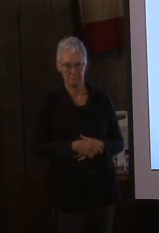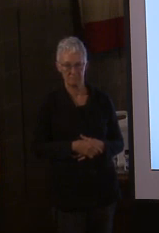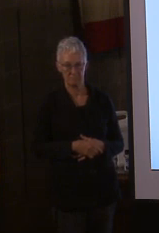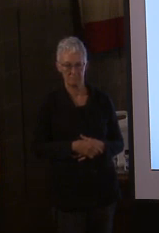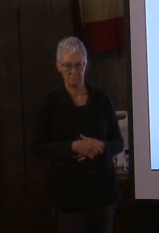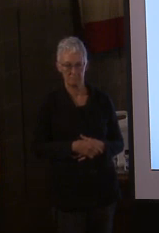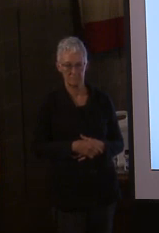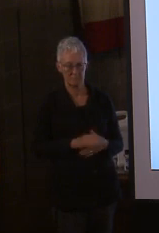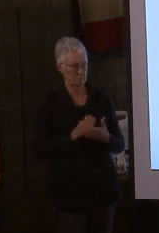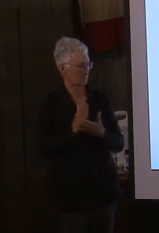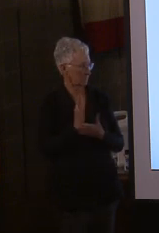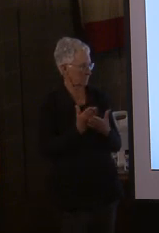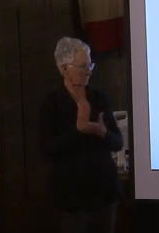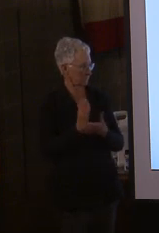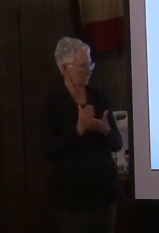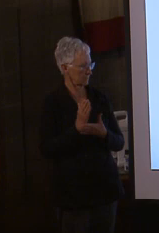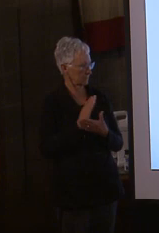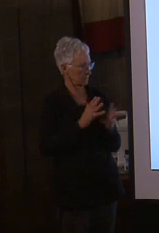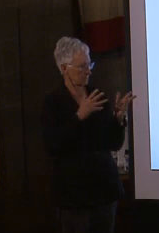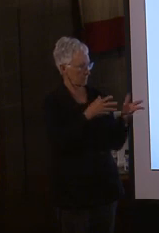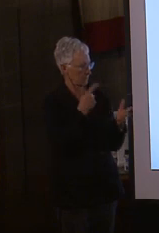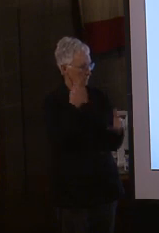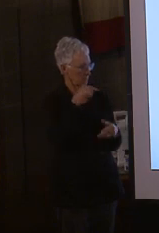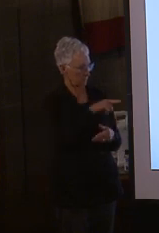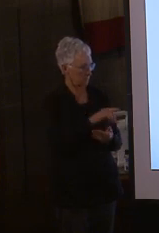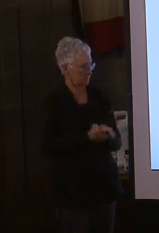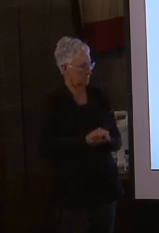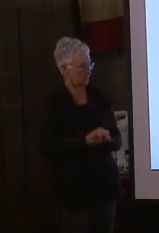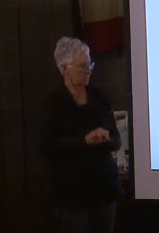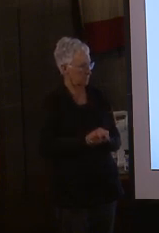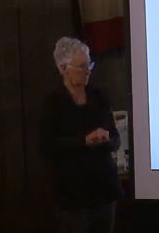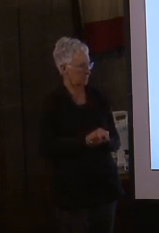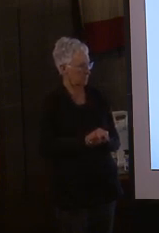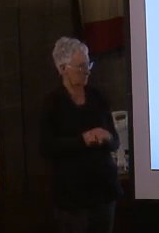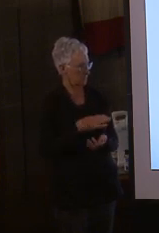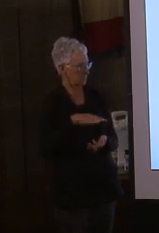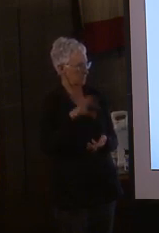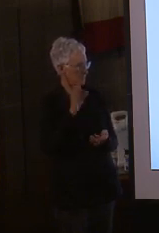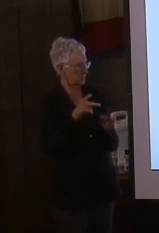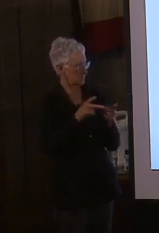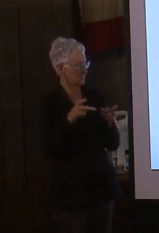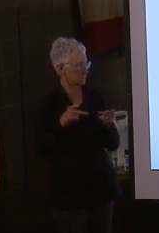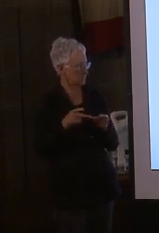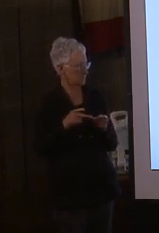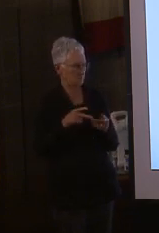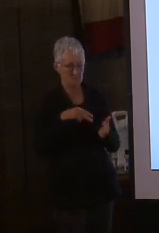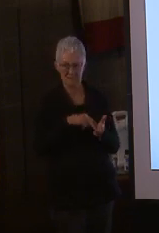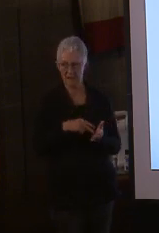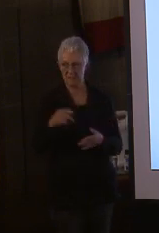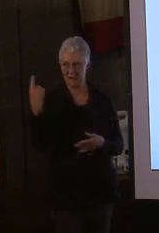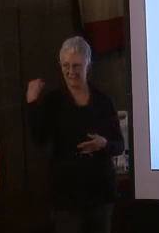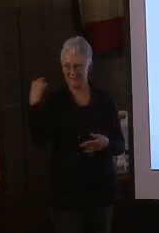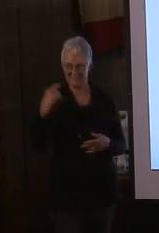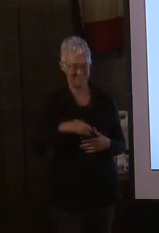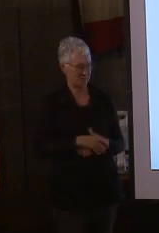All right, and I'm going to just leave this here for you. Great, thank you. And then I'm going to find a place to get out of your way. How about we go back here?